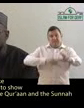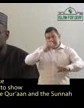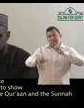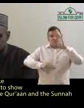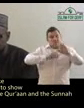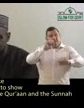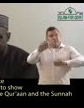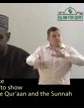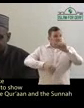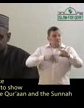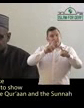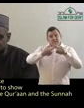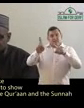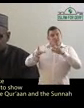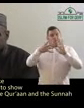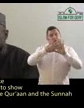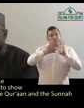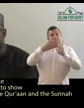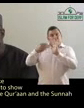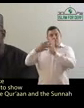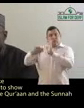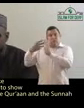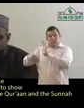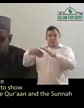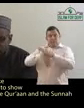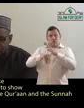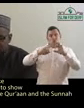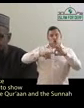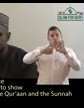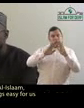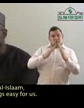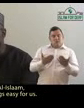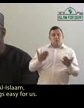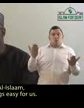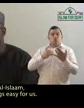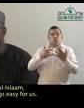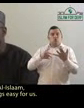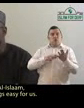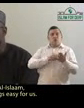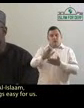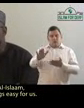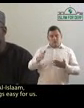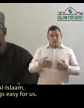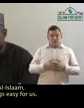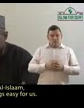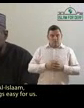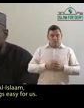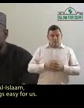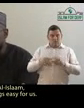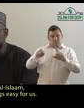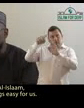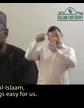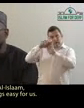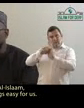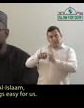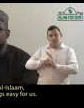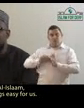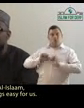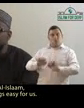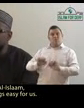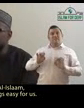show you the many examples in the Quran and the Sunnah, as well as the legislation of